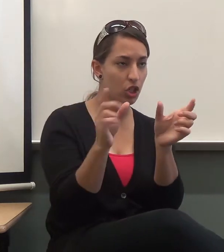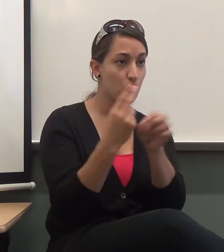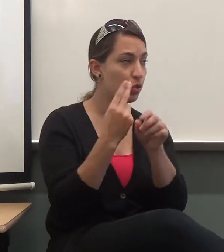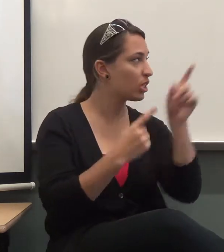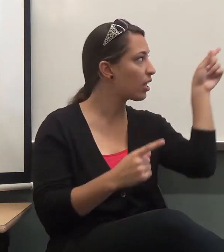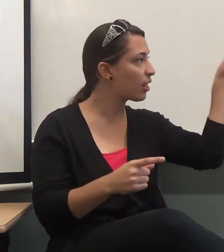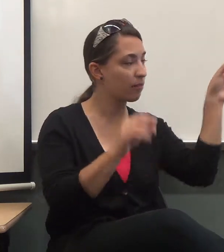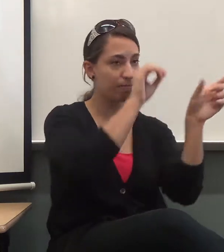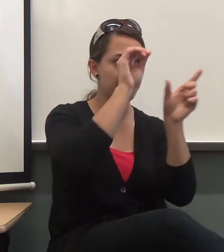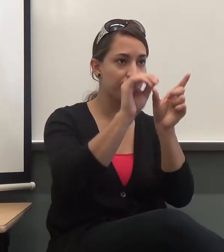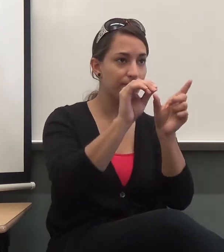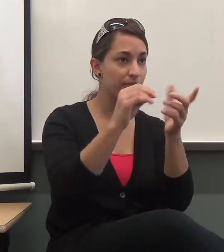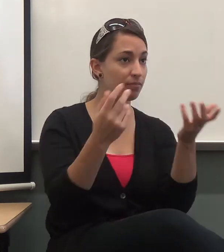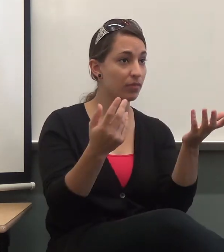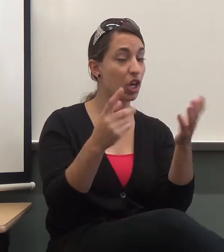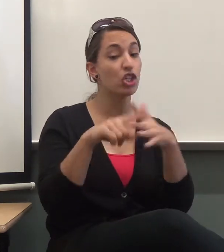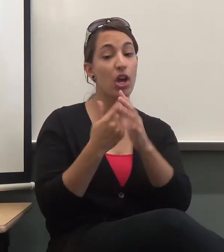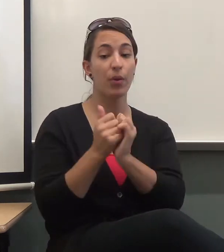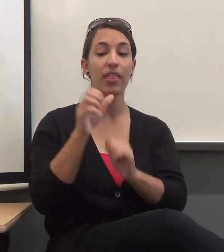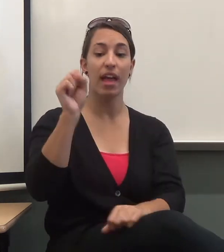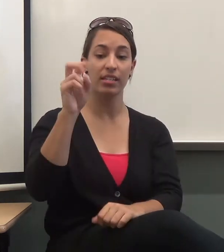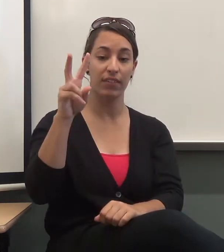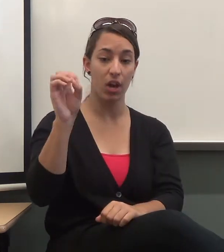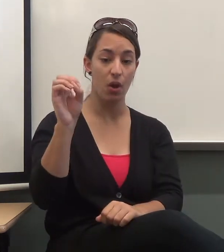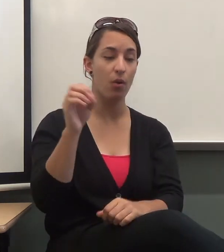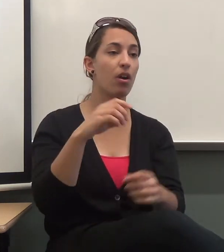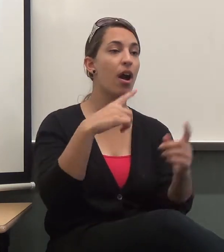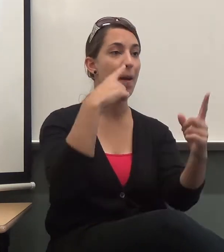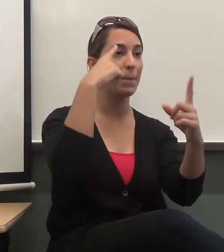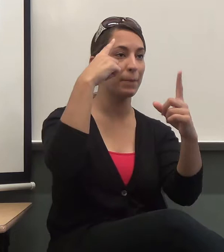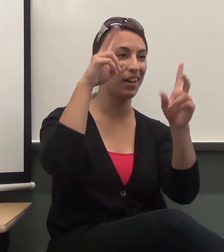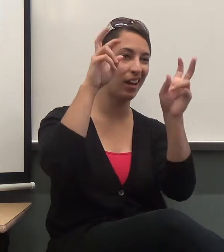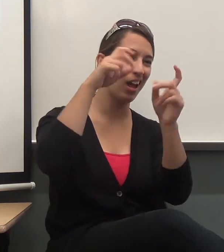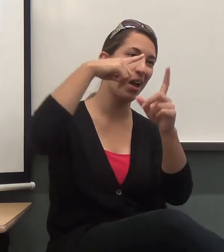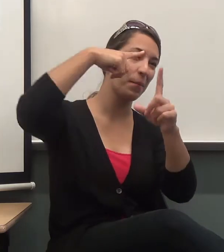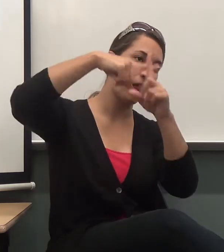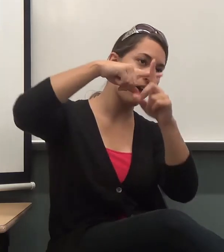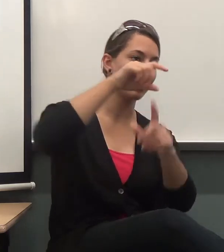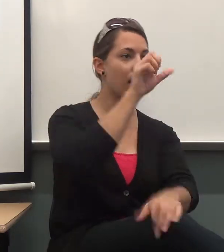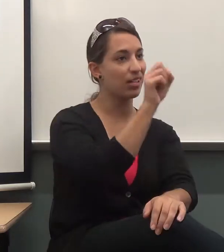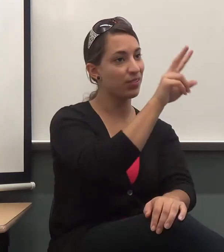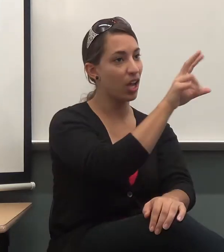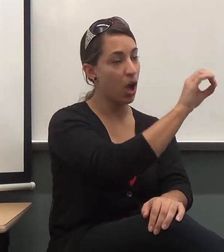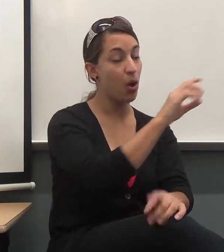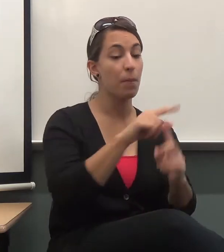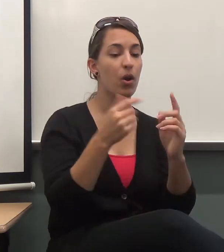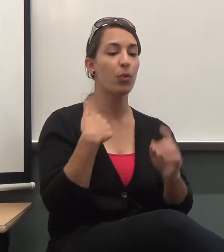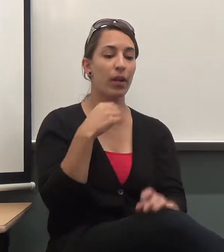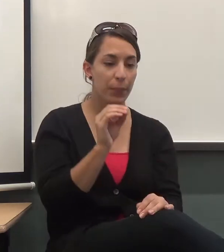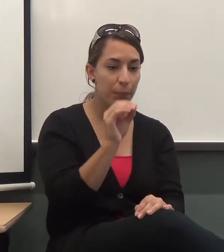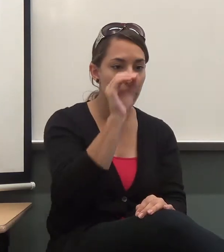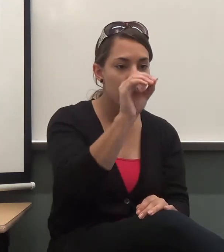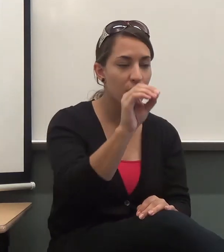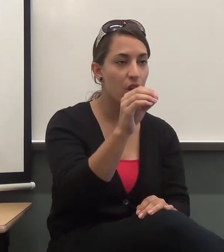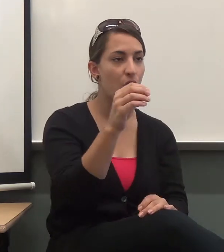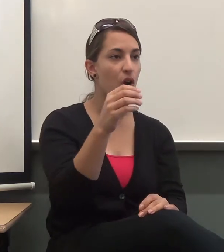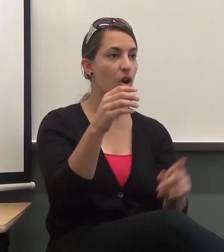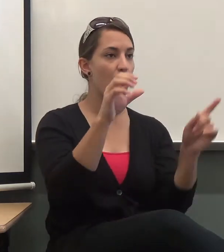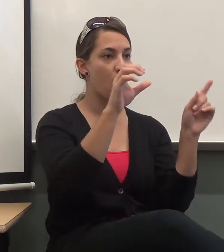SVO plus an SVO. But when we add the coordinating conjunction, what happens? Let's say I go like